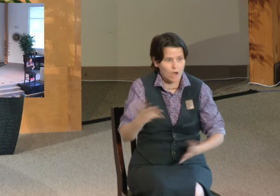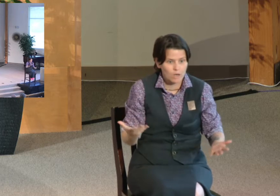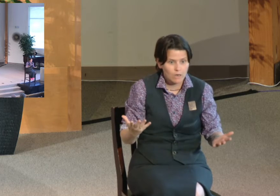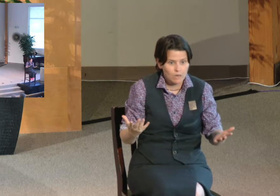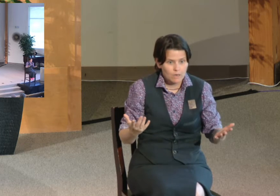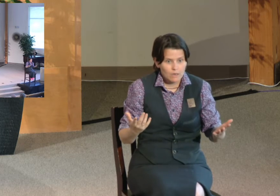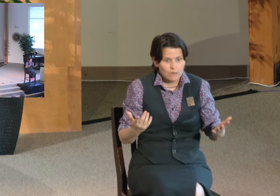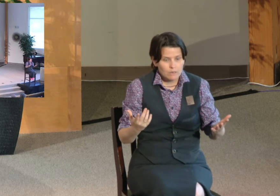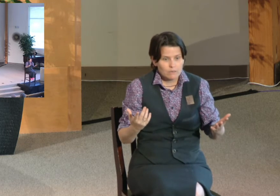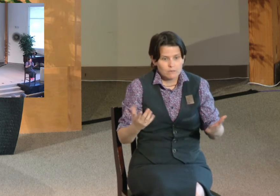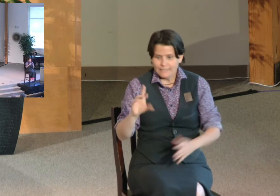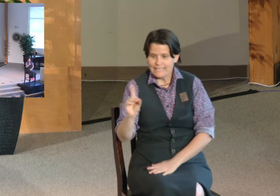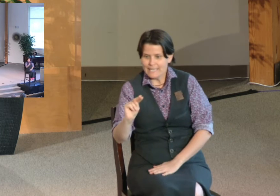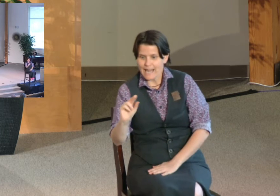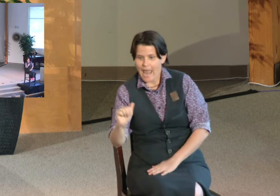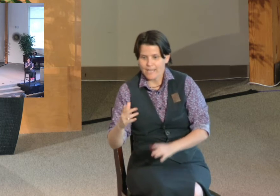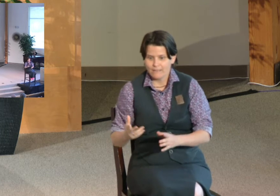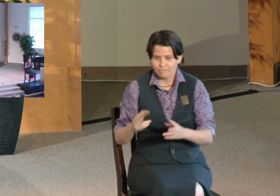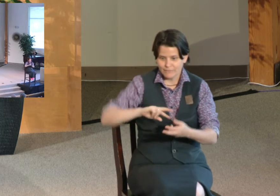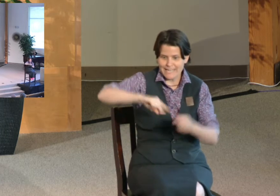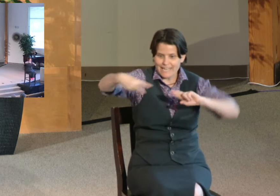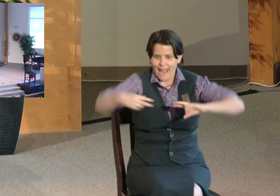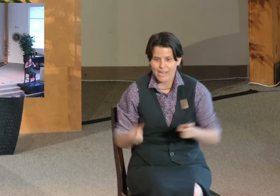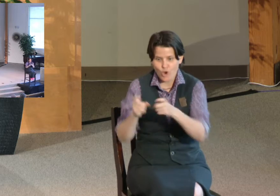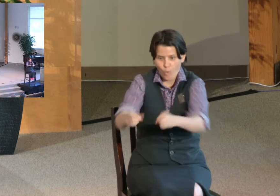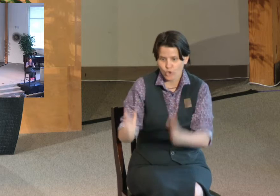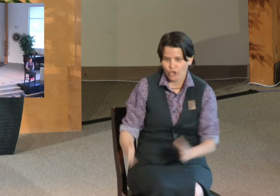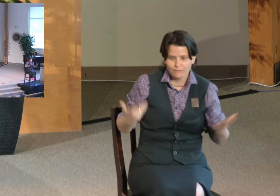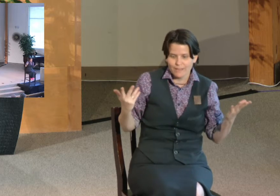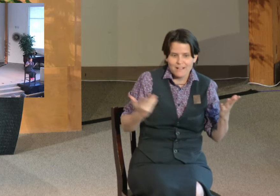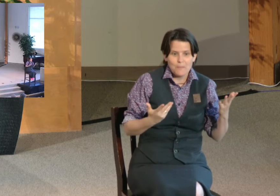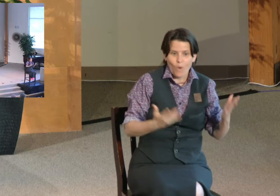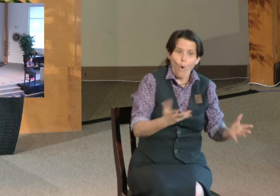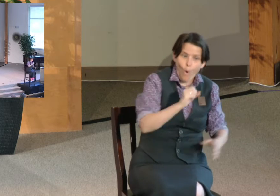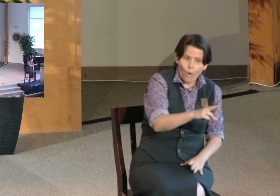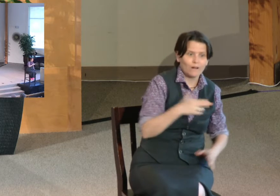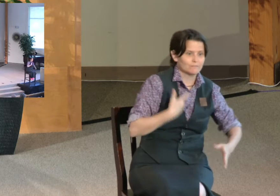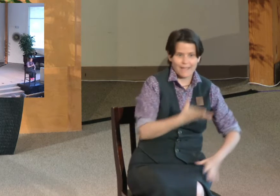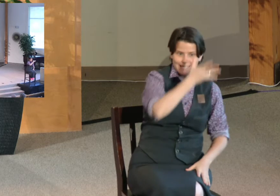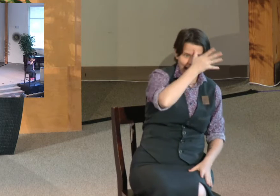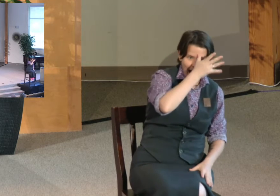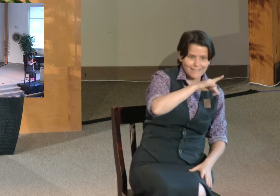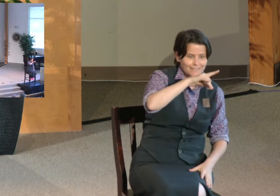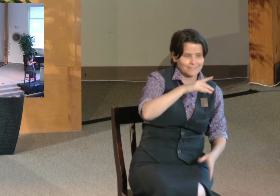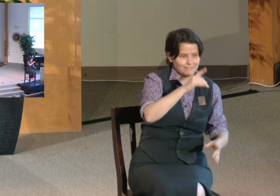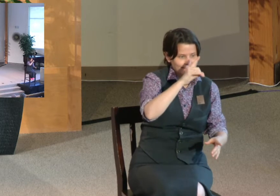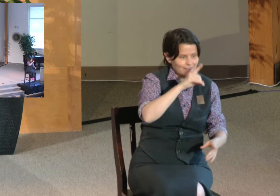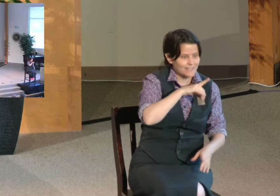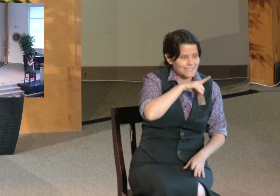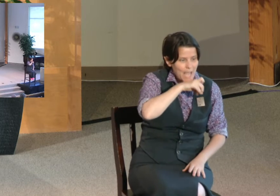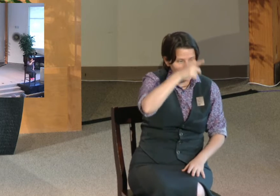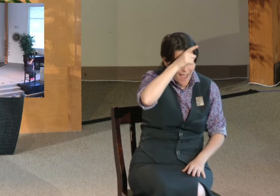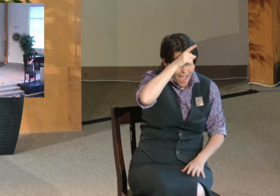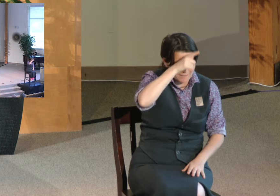you have the power. You have the power to become a fully matured and glorious king